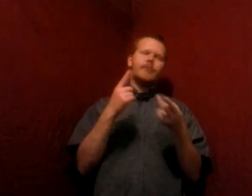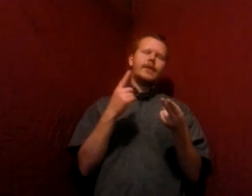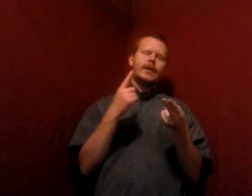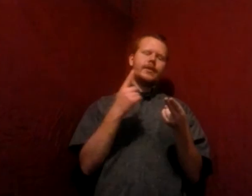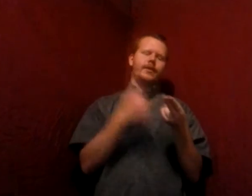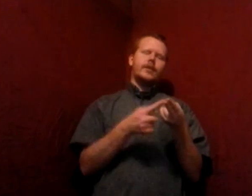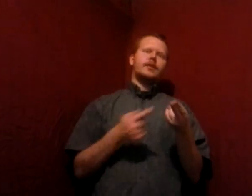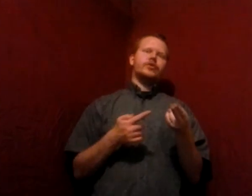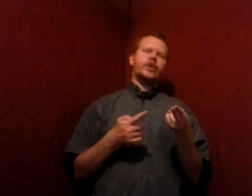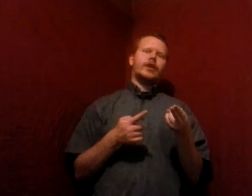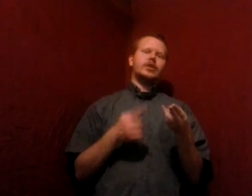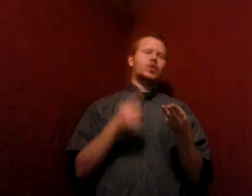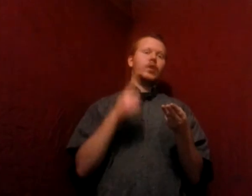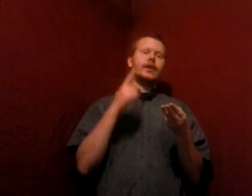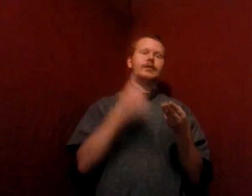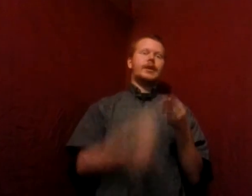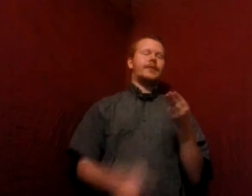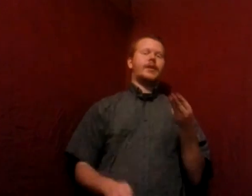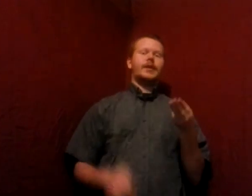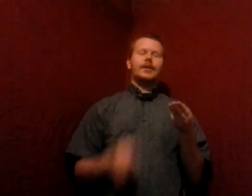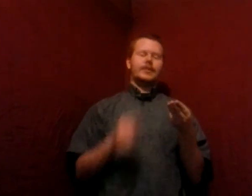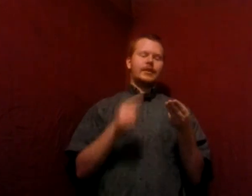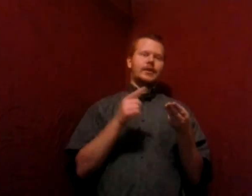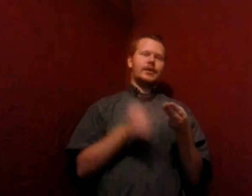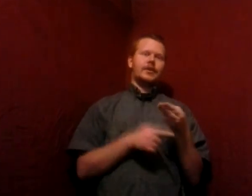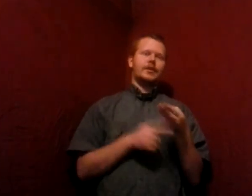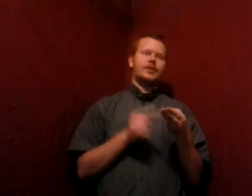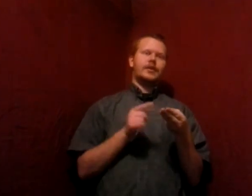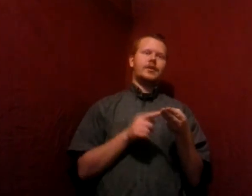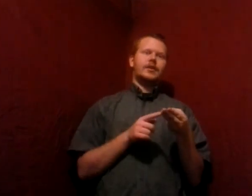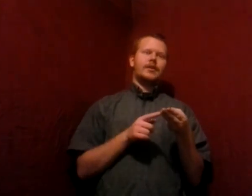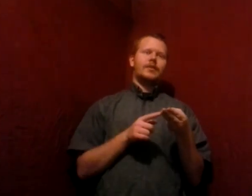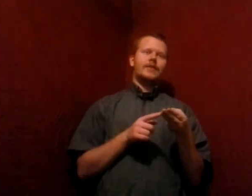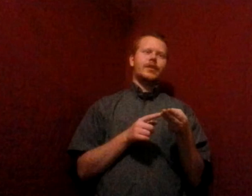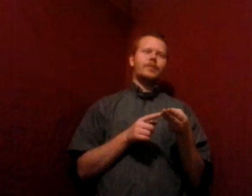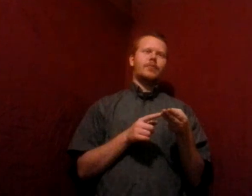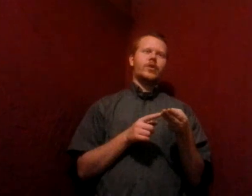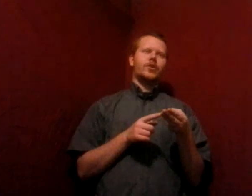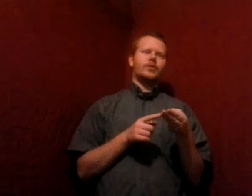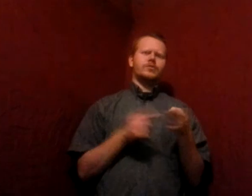kombat dragons quest i'm not kidding uh they even had a mario one